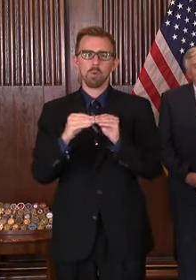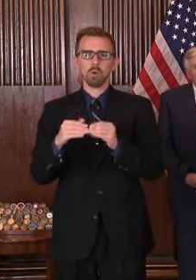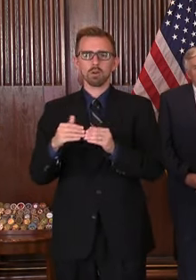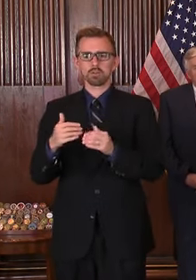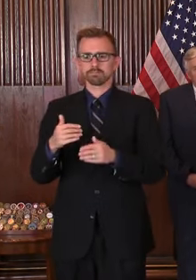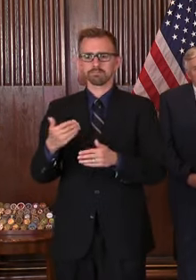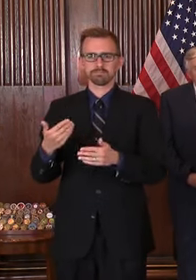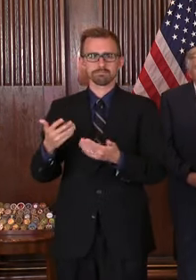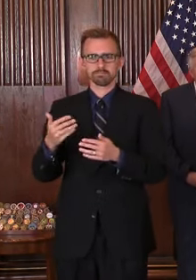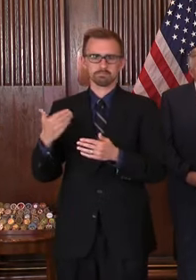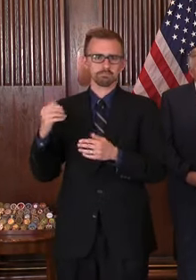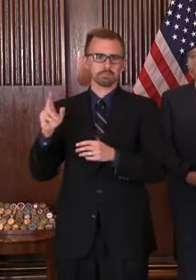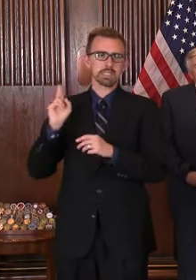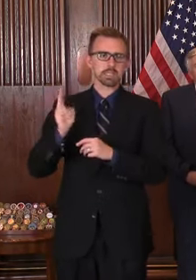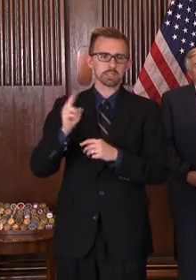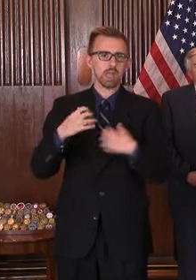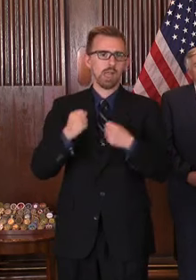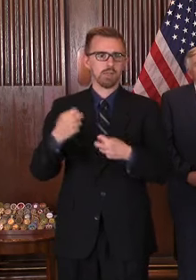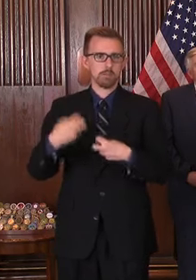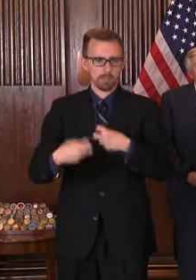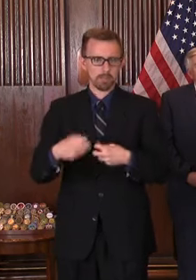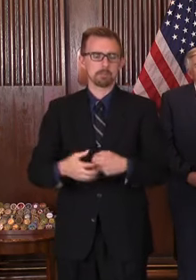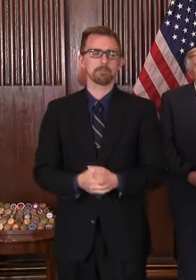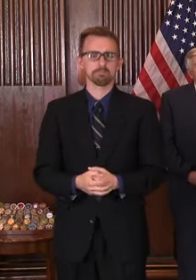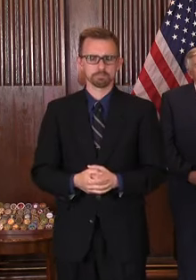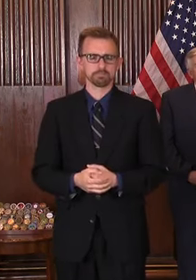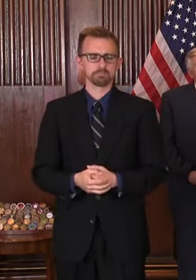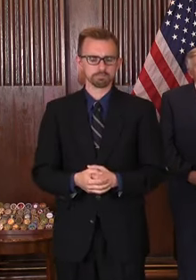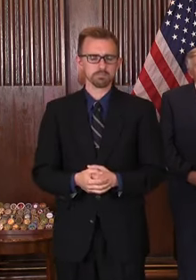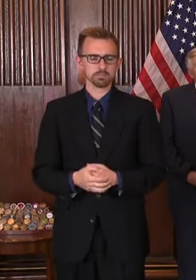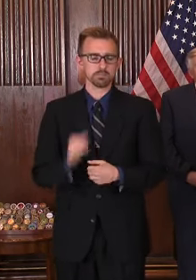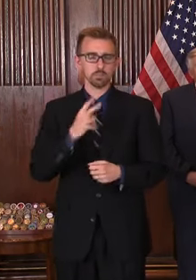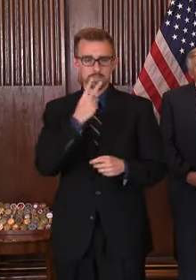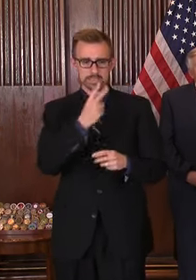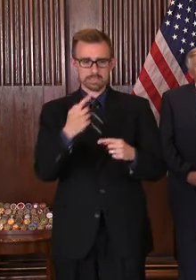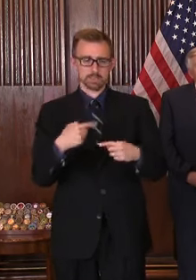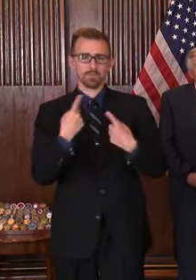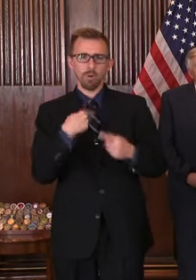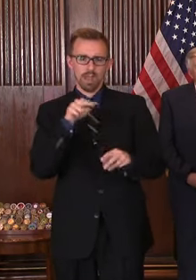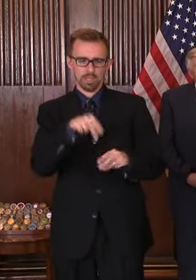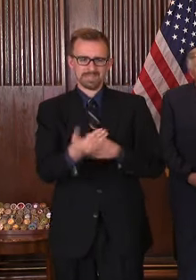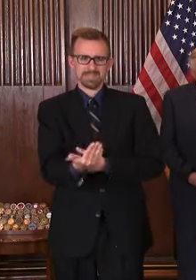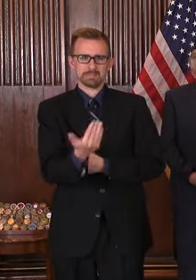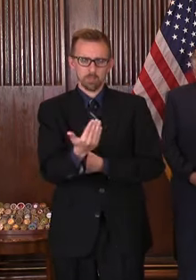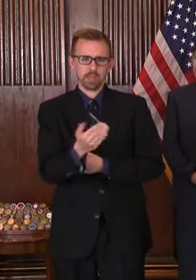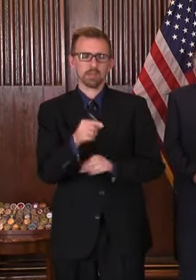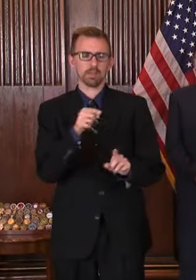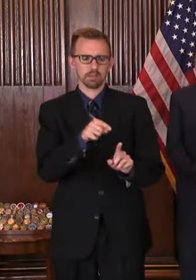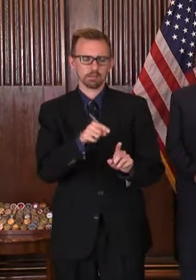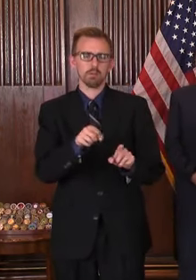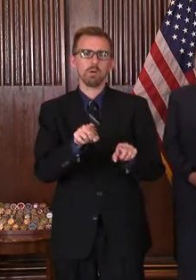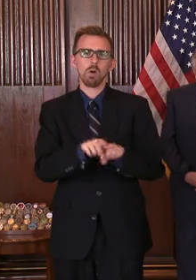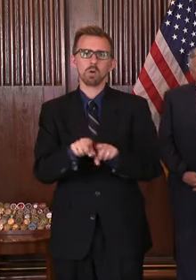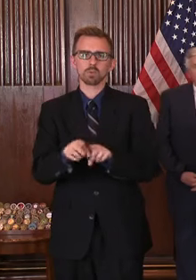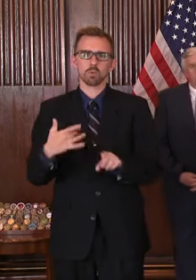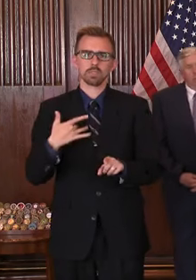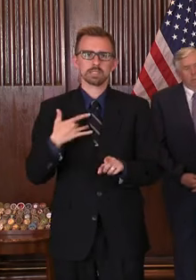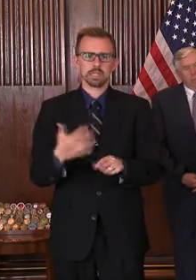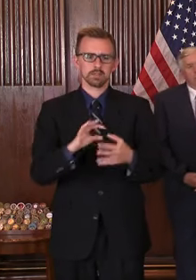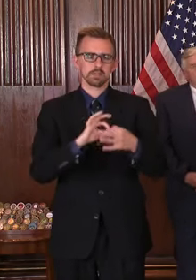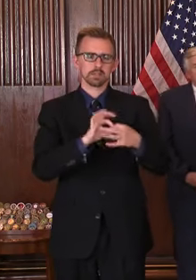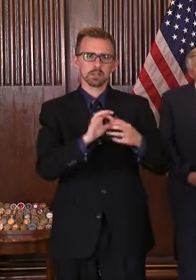diseases. So we worry about their outcomes. The ones that we've seen so far, I looked at it this morning, are also tend to be